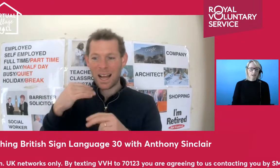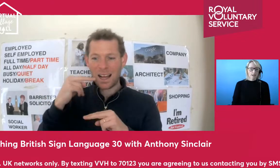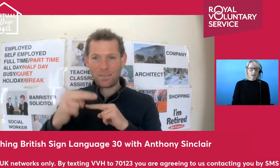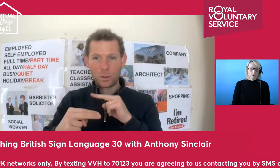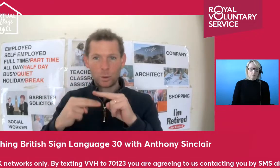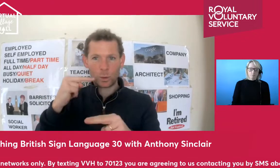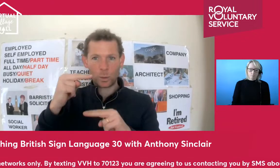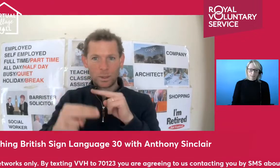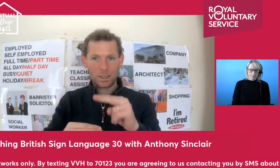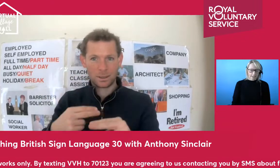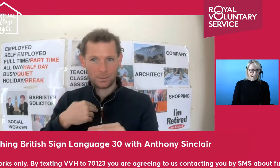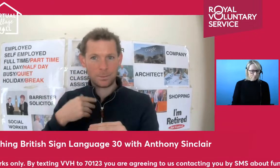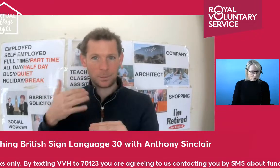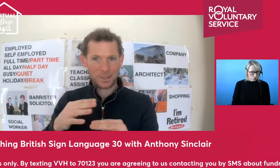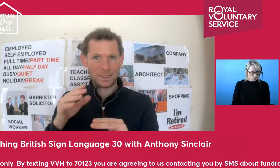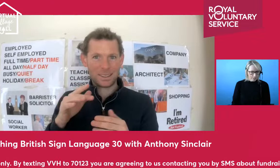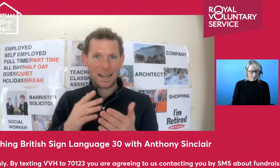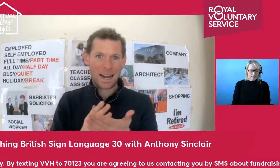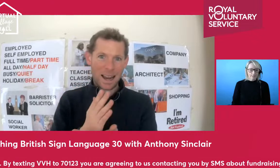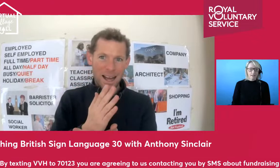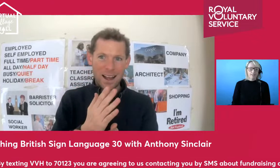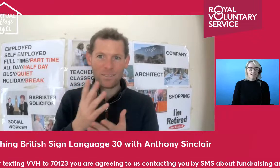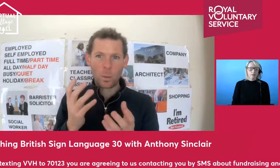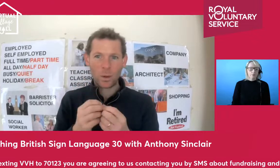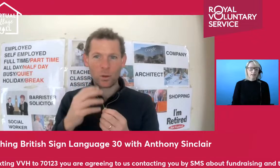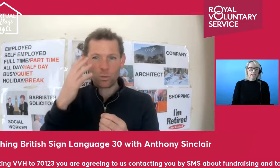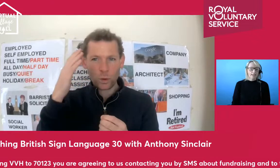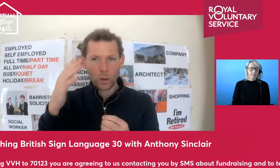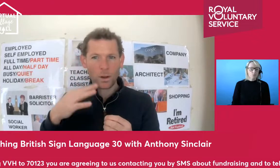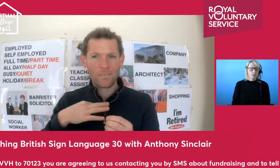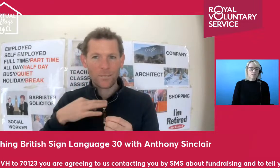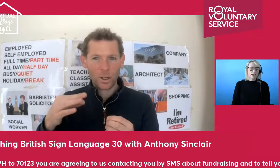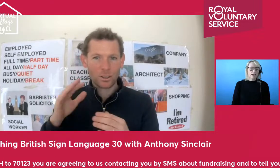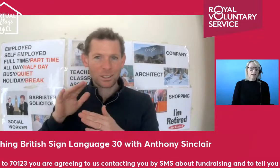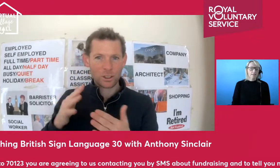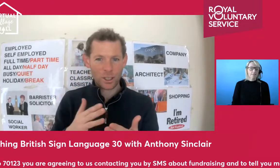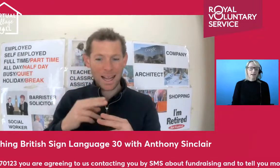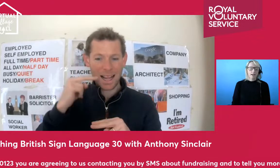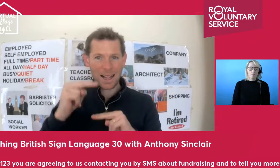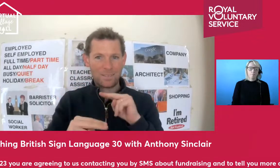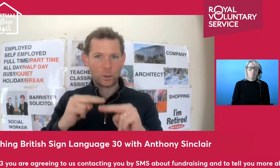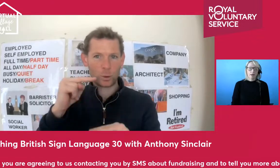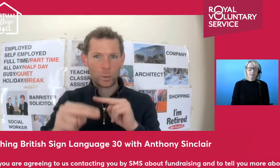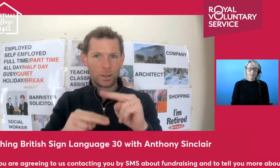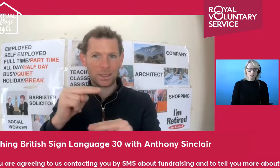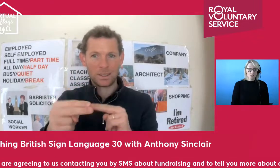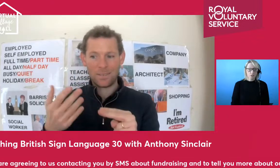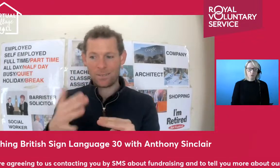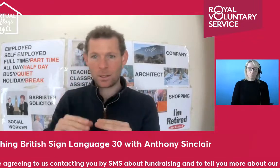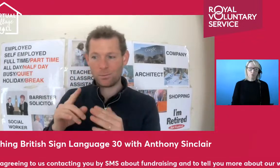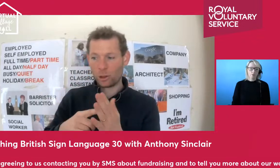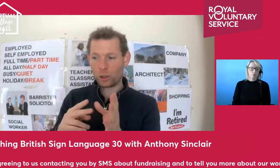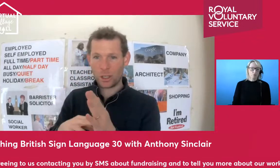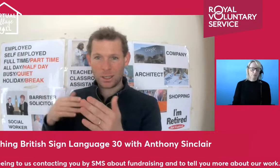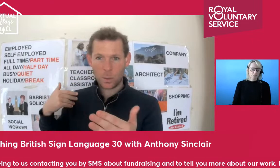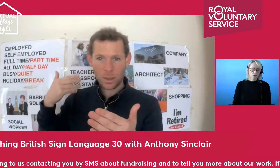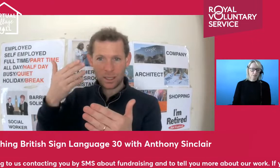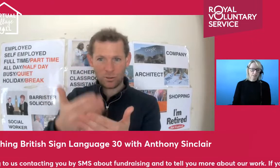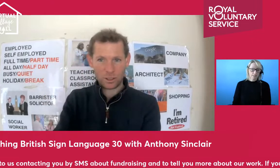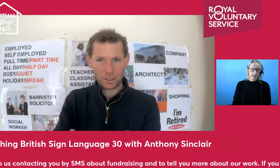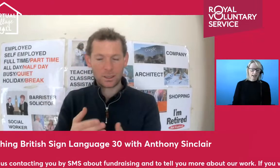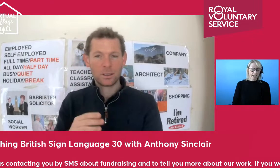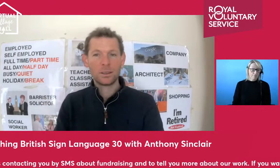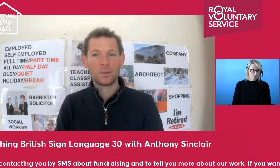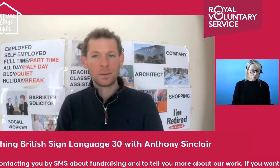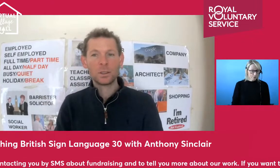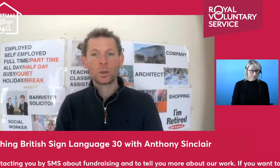to basically every 2 weeks set up a class. We've had a session with the Royal Voluntary